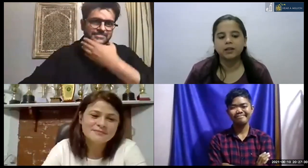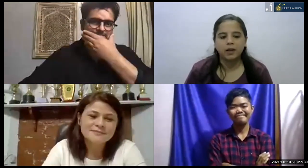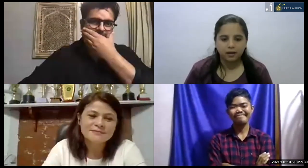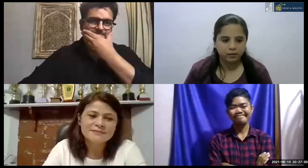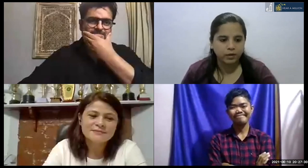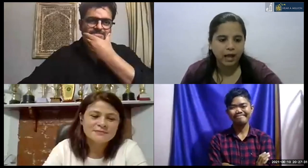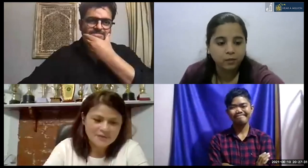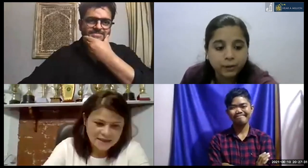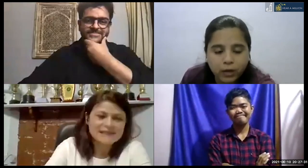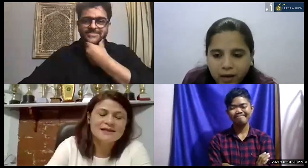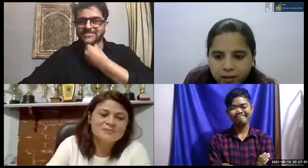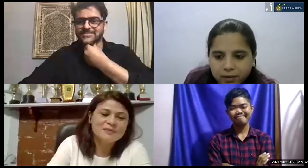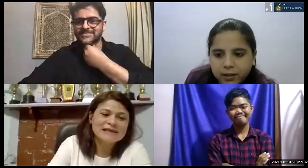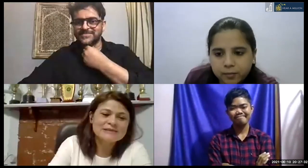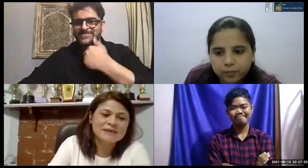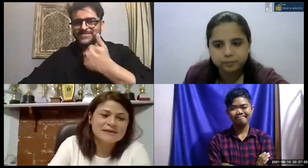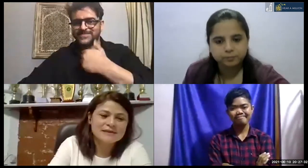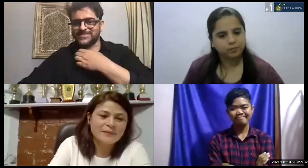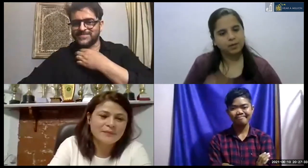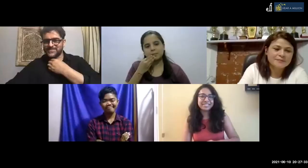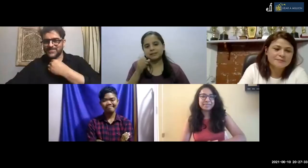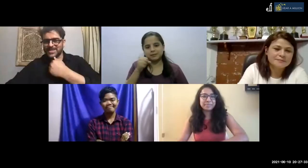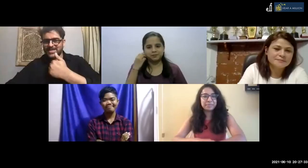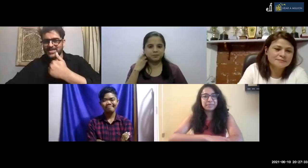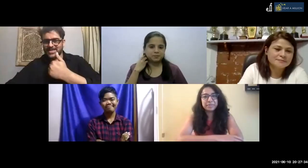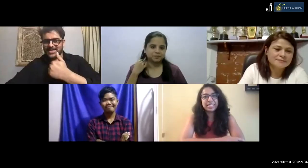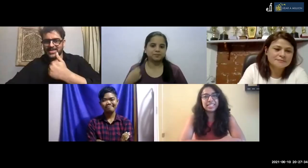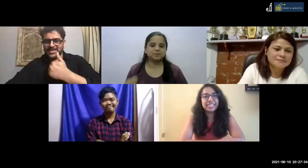now. We would have like yes, please.